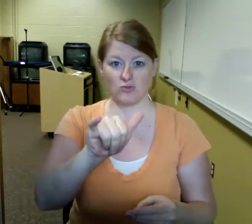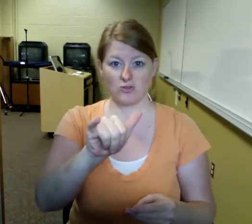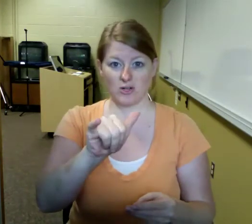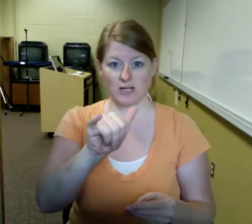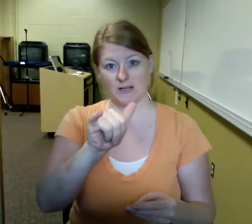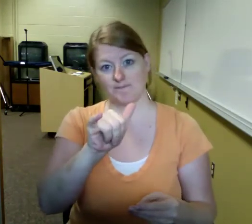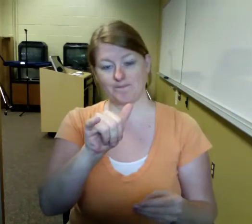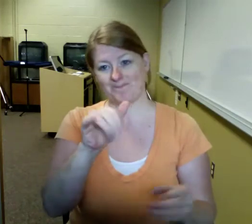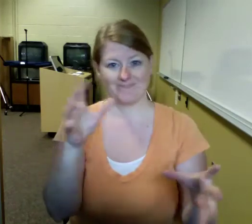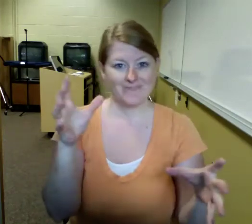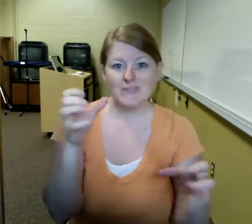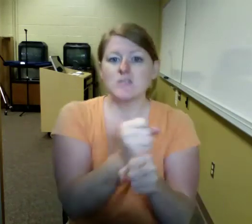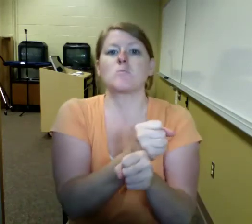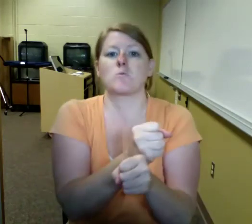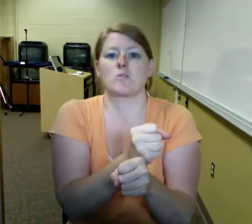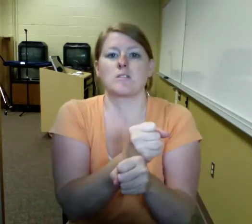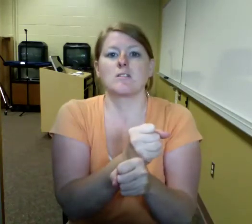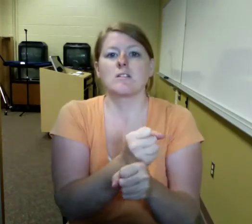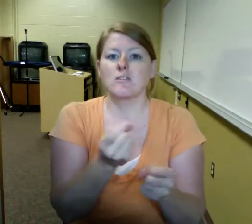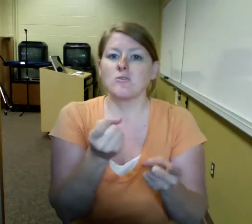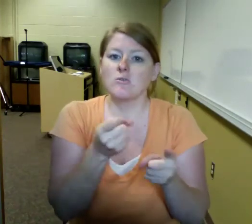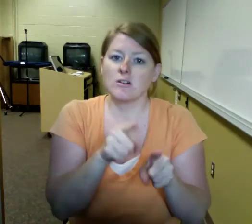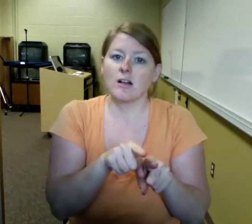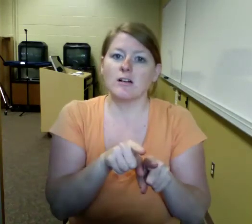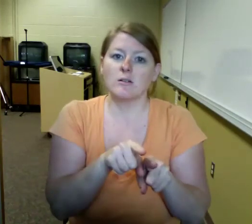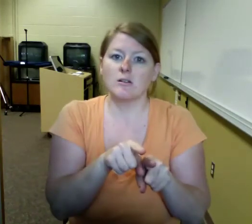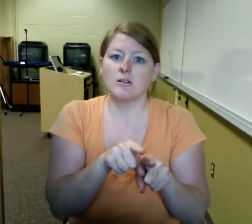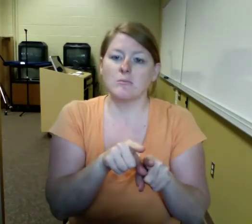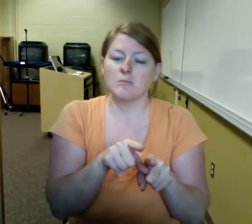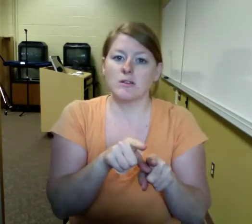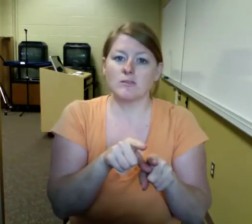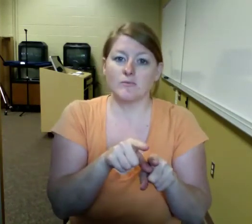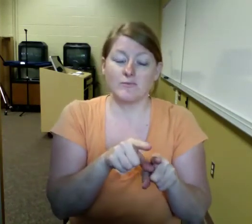about how they are to consider the evidence in relationship to the law.